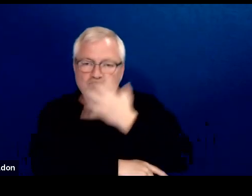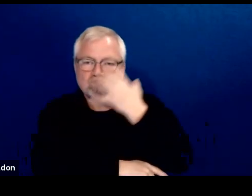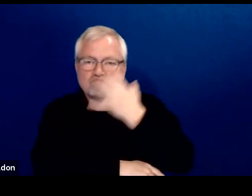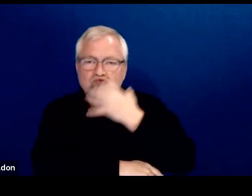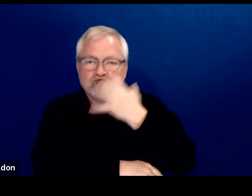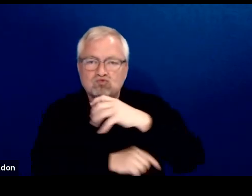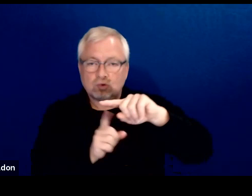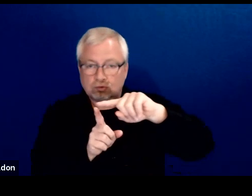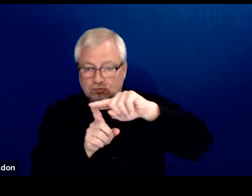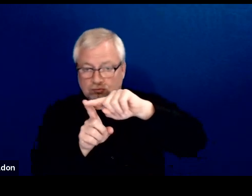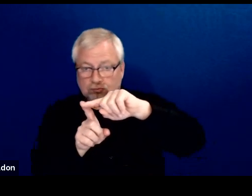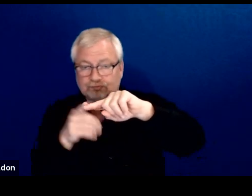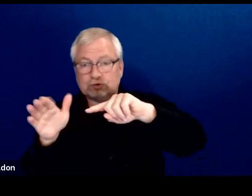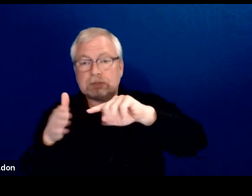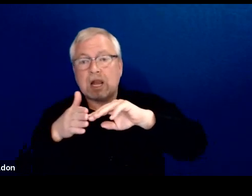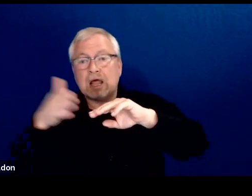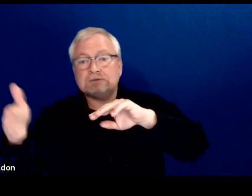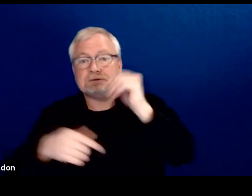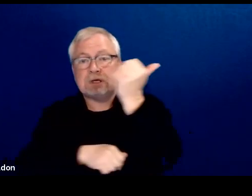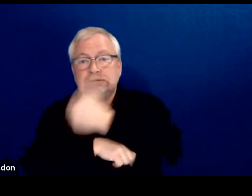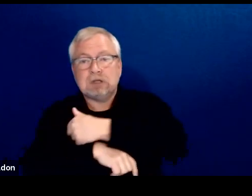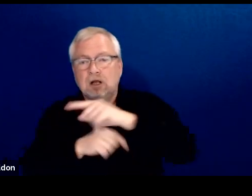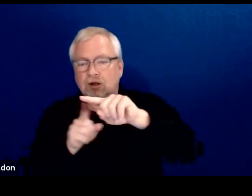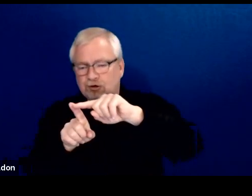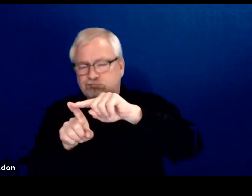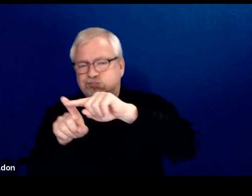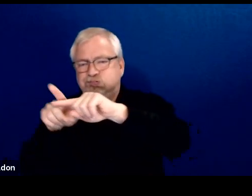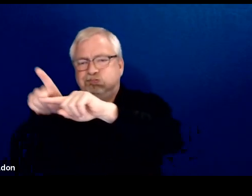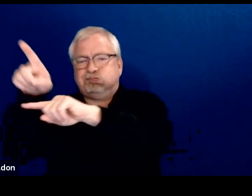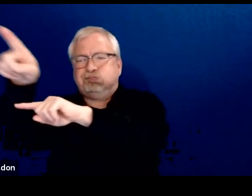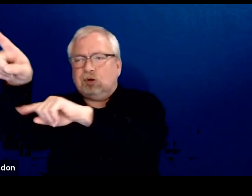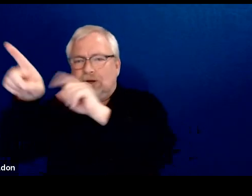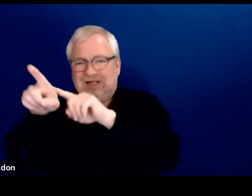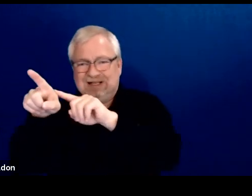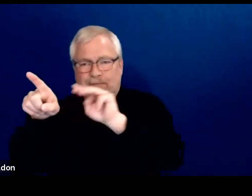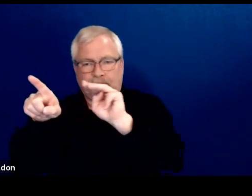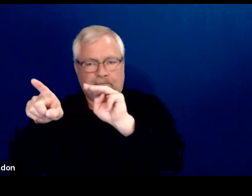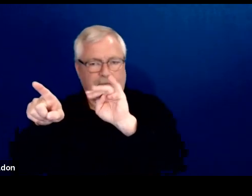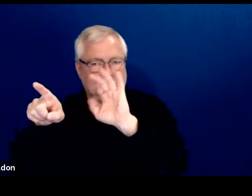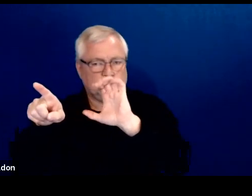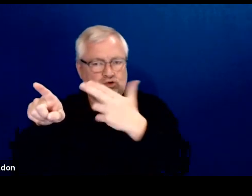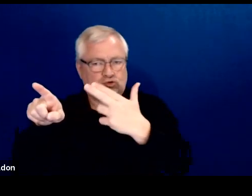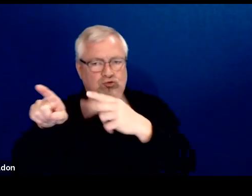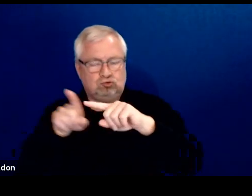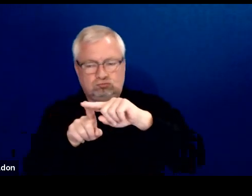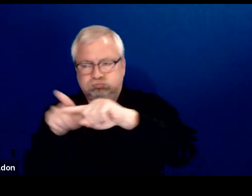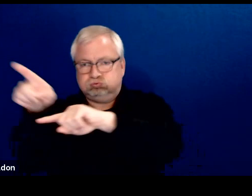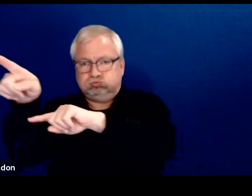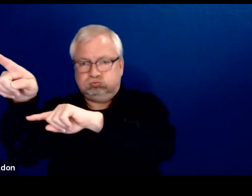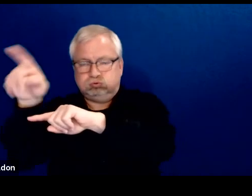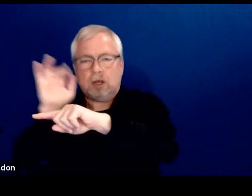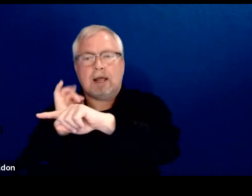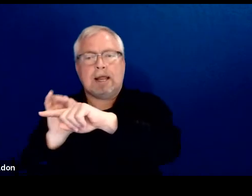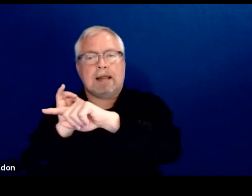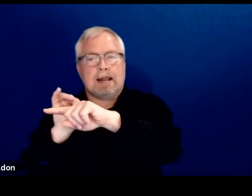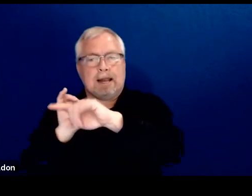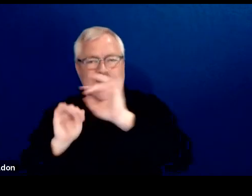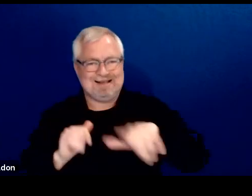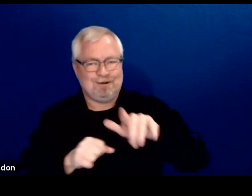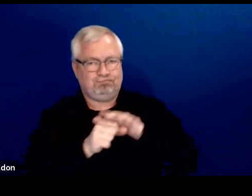they have shot through the roof. And that's where you get the pressure on the hospitals. So I want to show you this point in time.